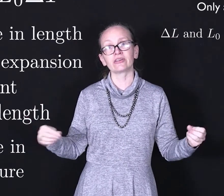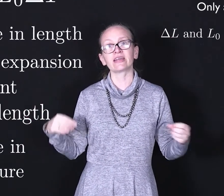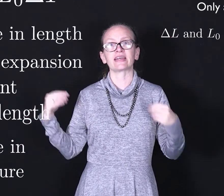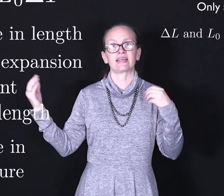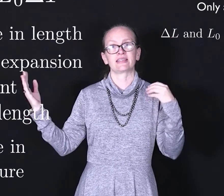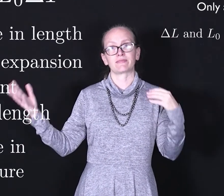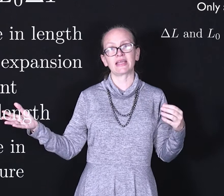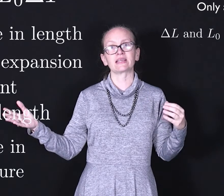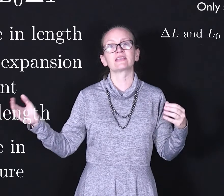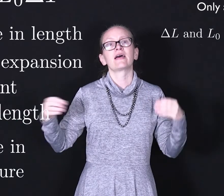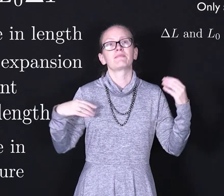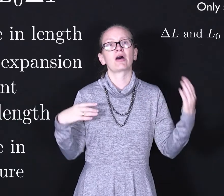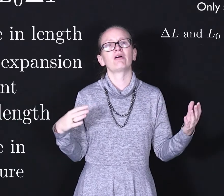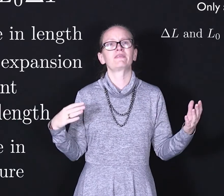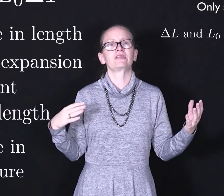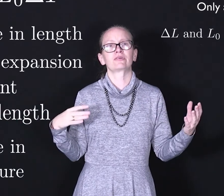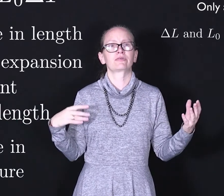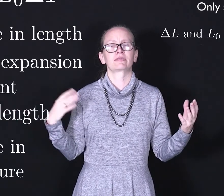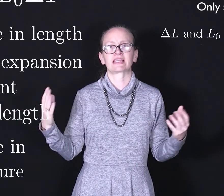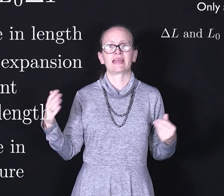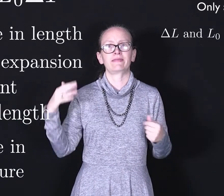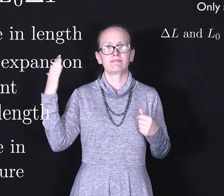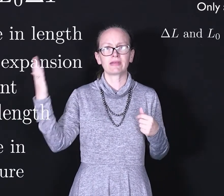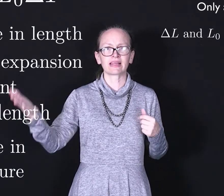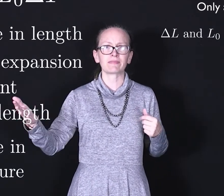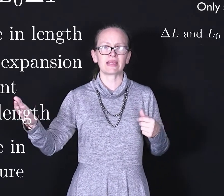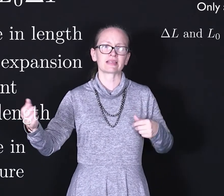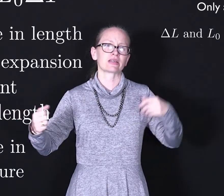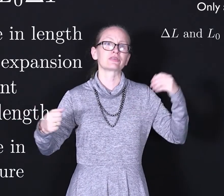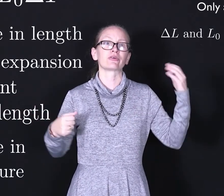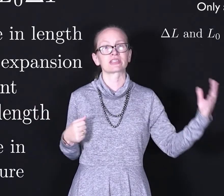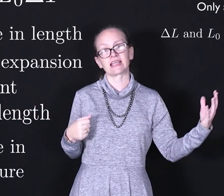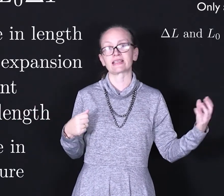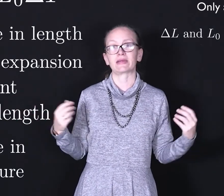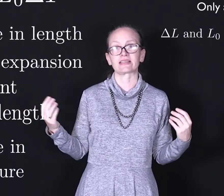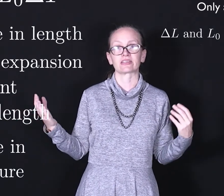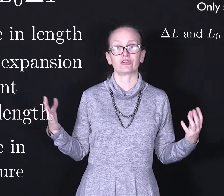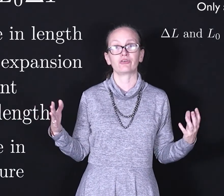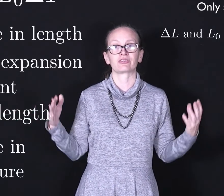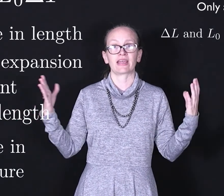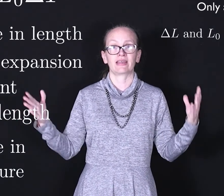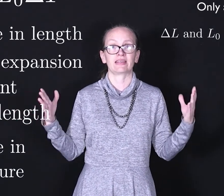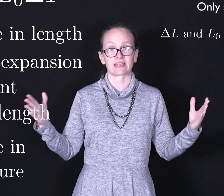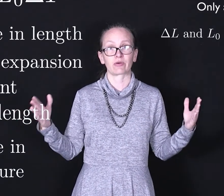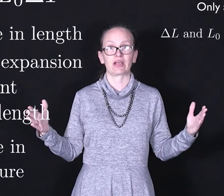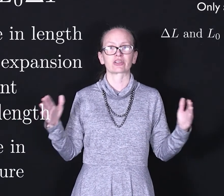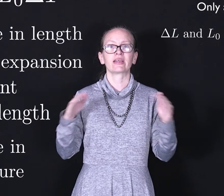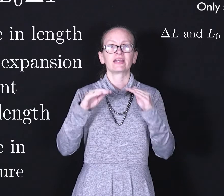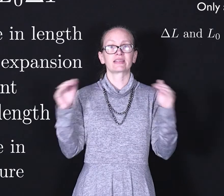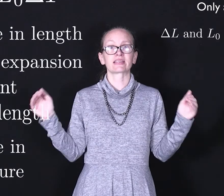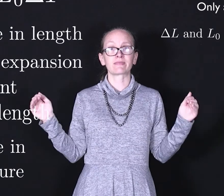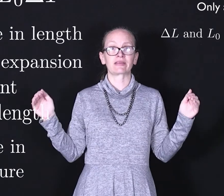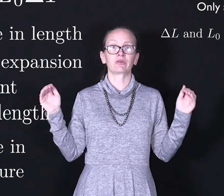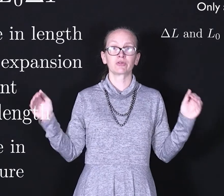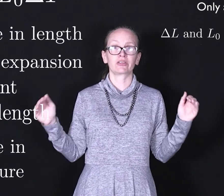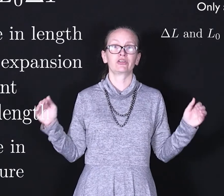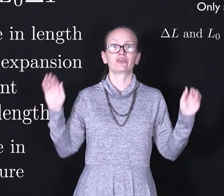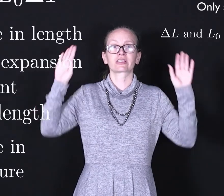unit is meters, but often you'll see millimeters or centimeters used in this equation. It doesn't matter which one you use as